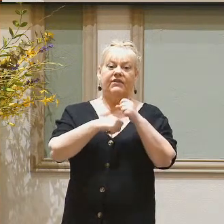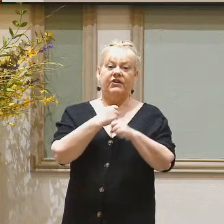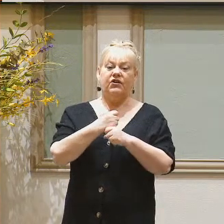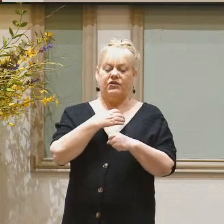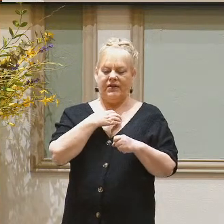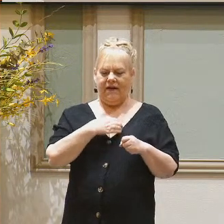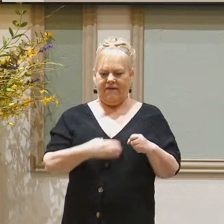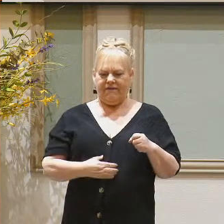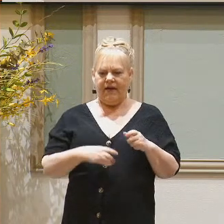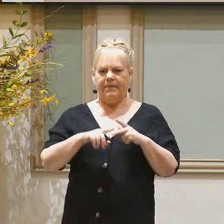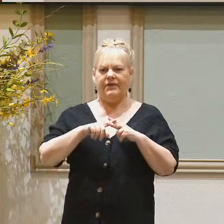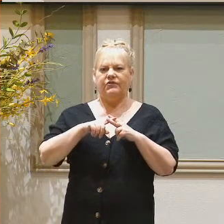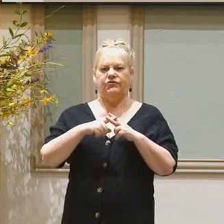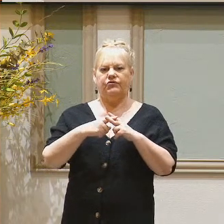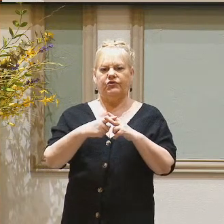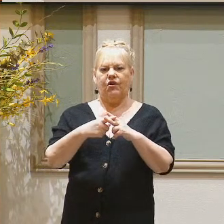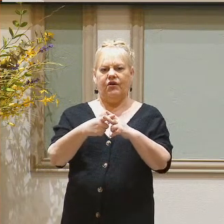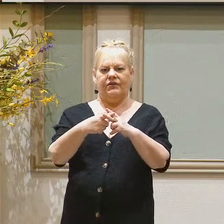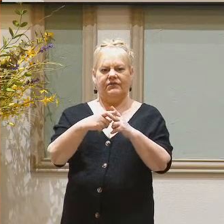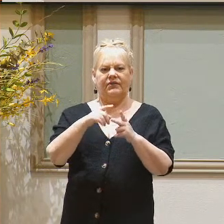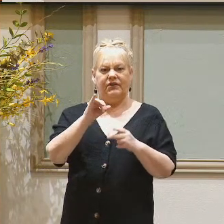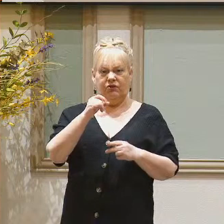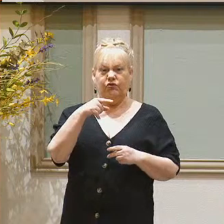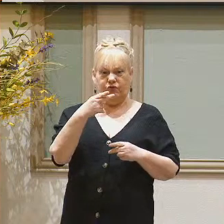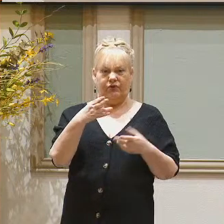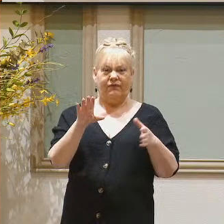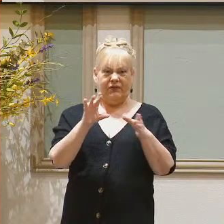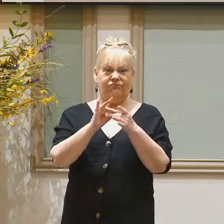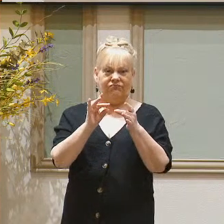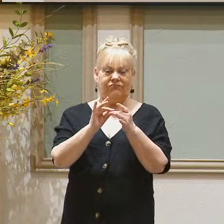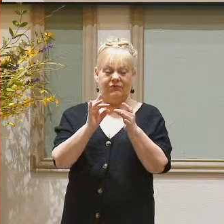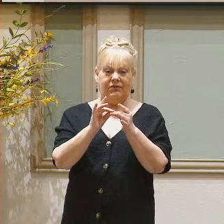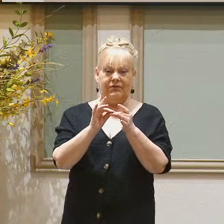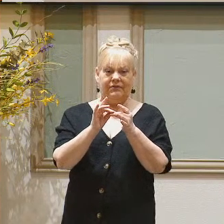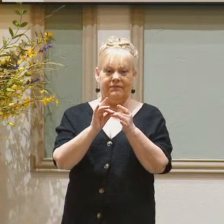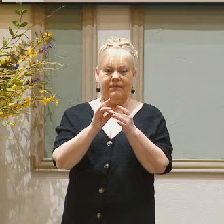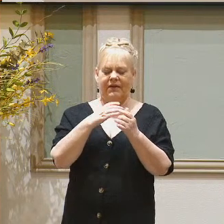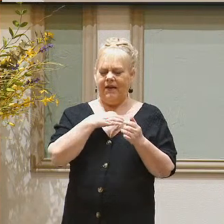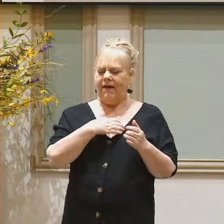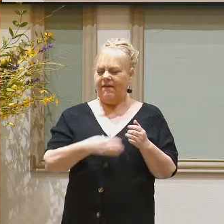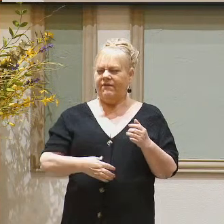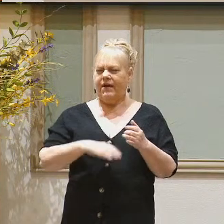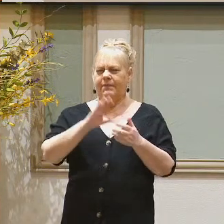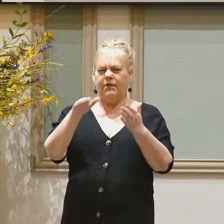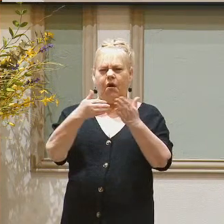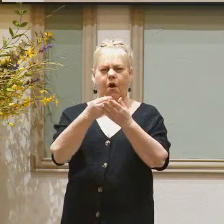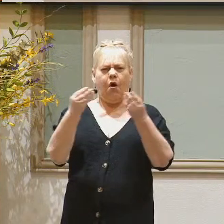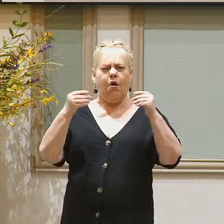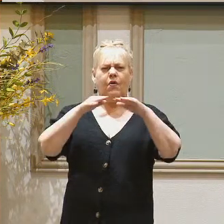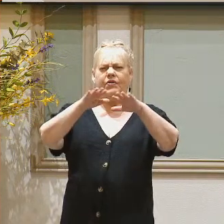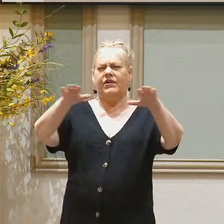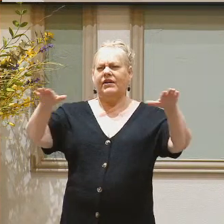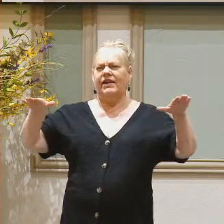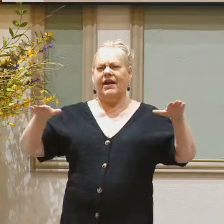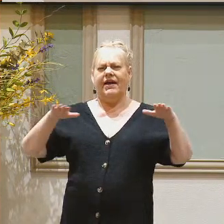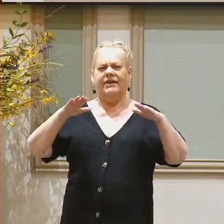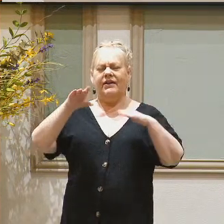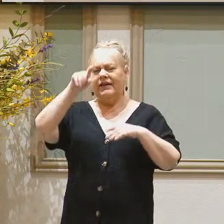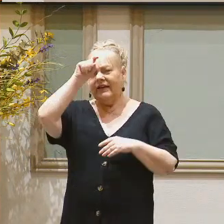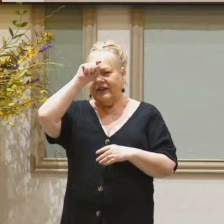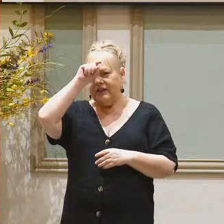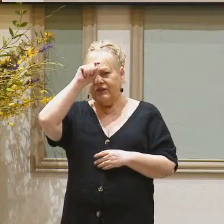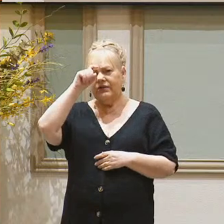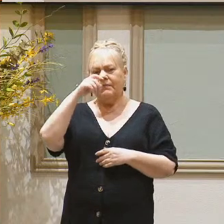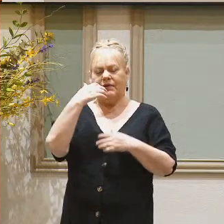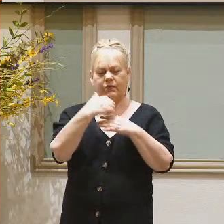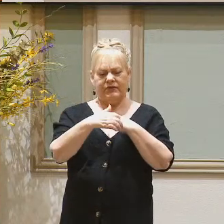famine began to come, as Joseph had said. There was famine in all the lands, but in all the land of Egypt there